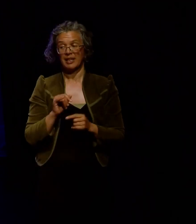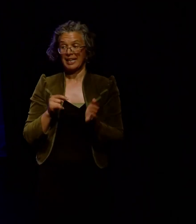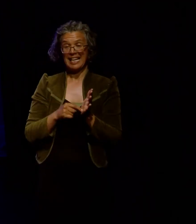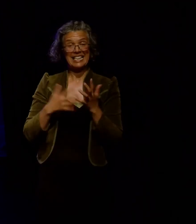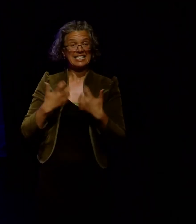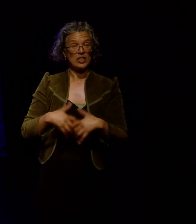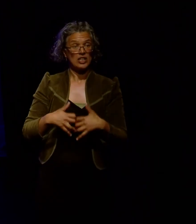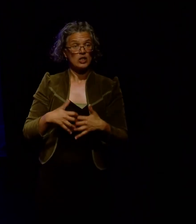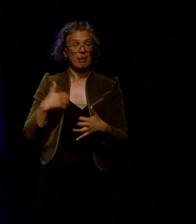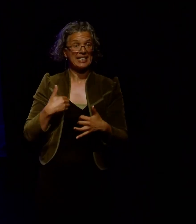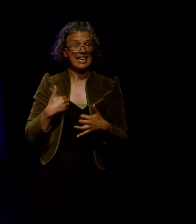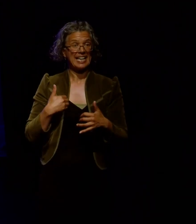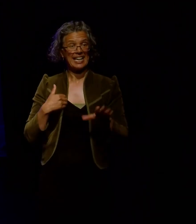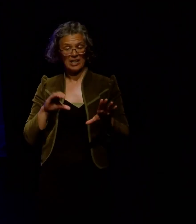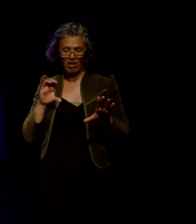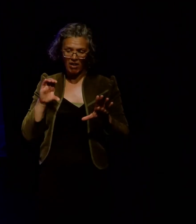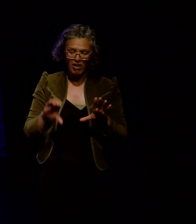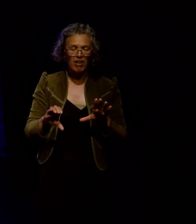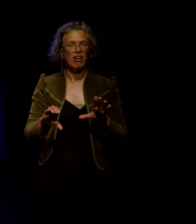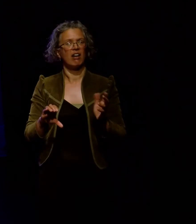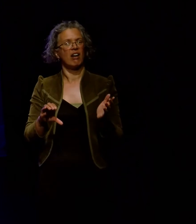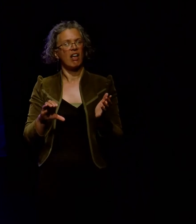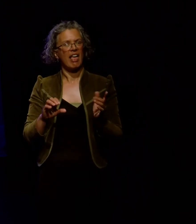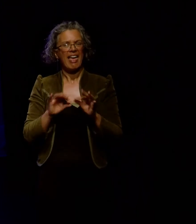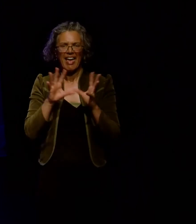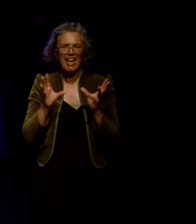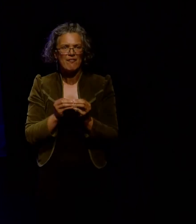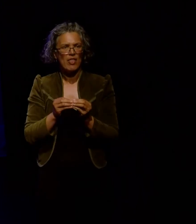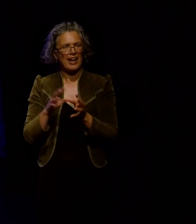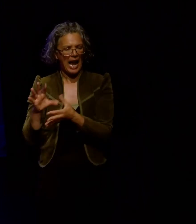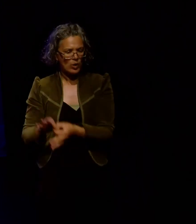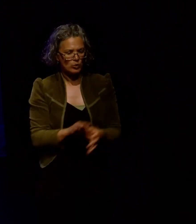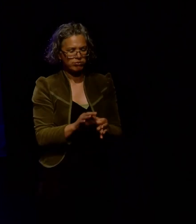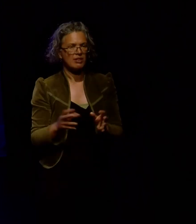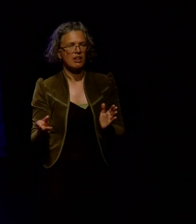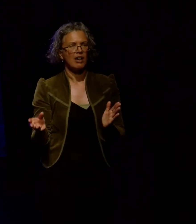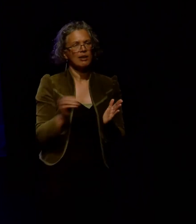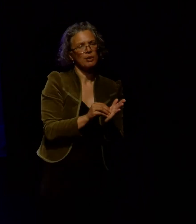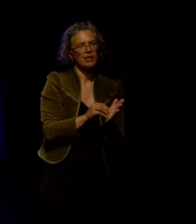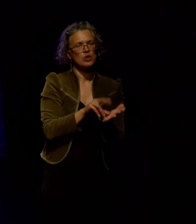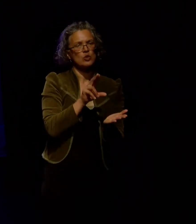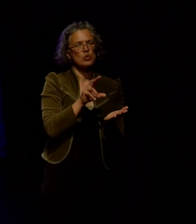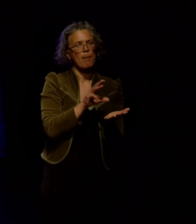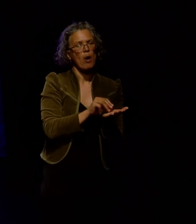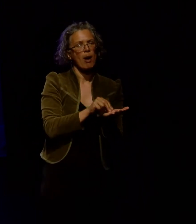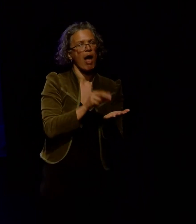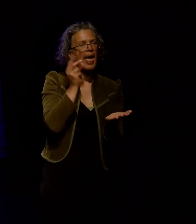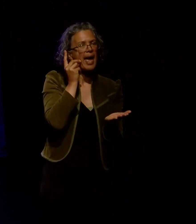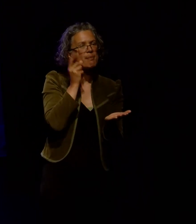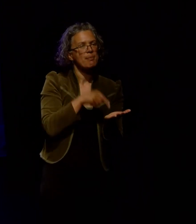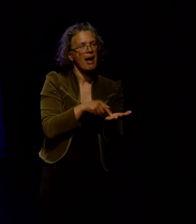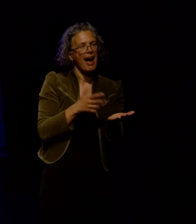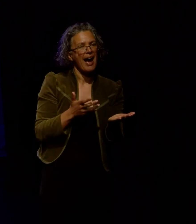ratios, logo, watermarks, end credits, the program member mobile app, all of which takes extra resourcing within our